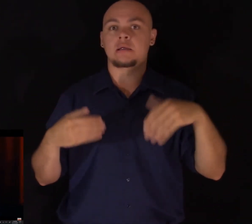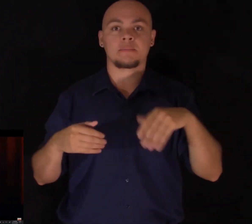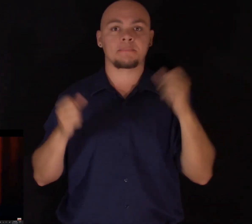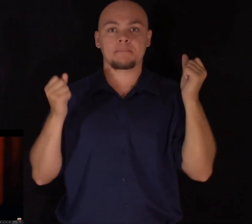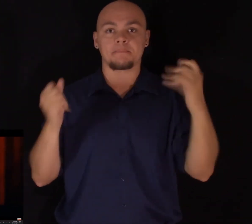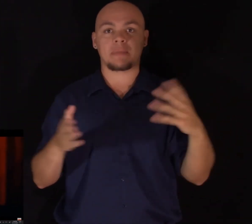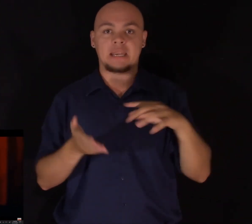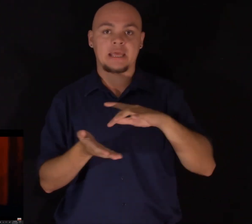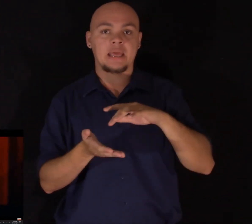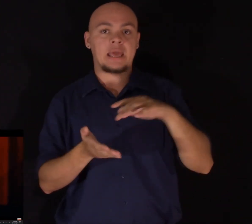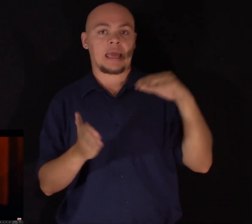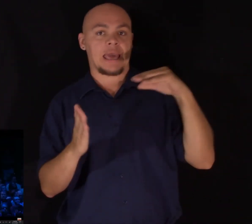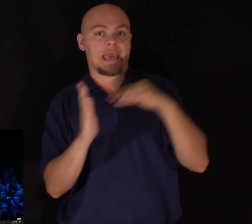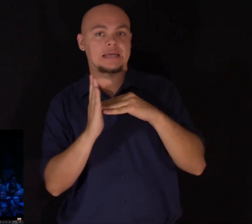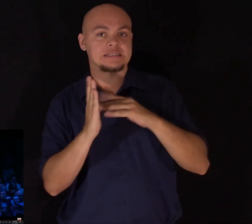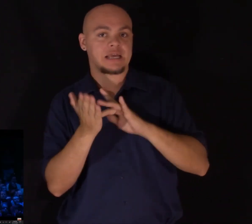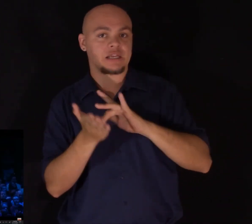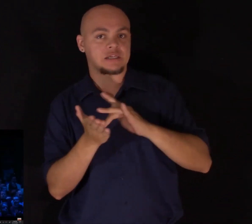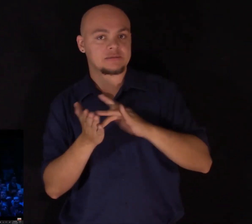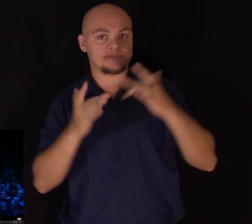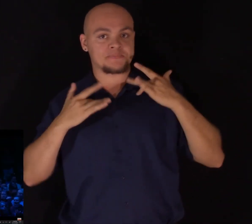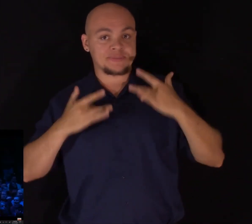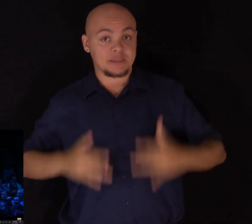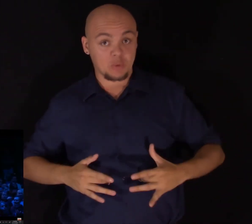antidepressants and anti-anxiety meds.